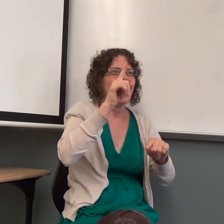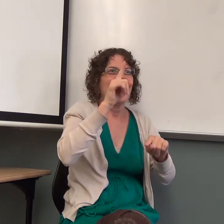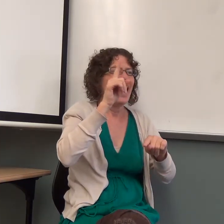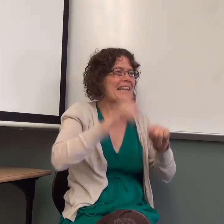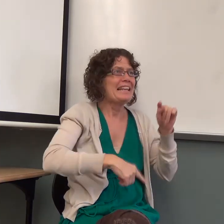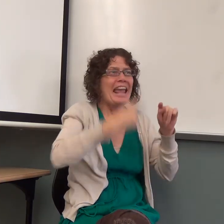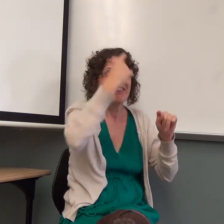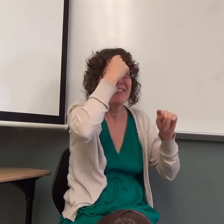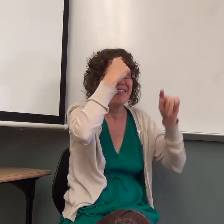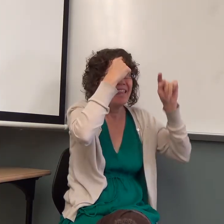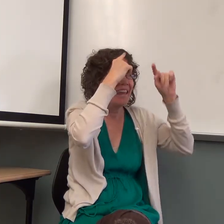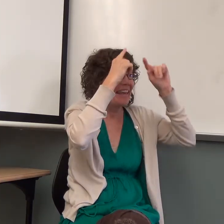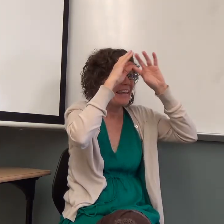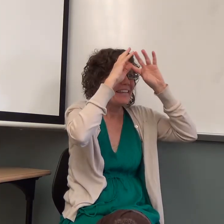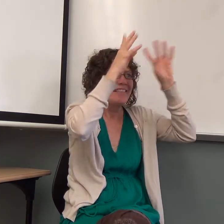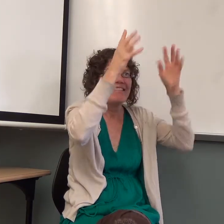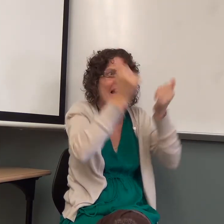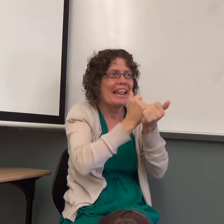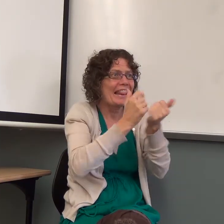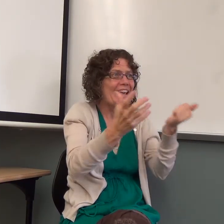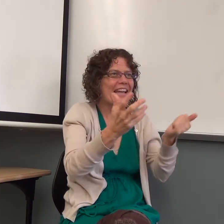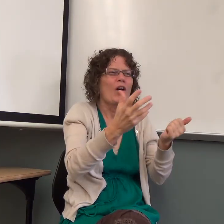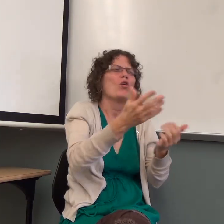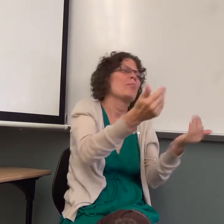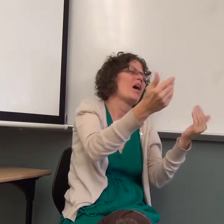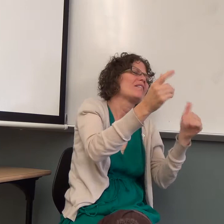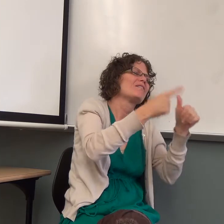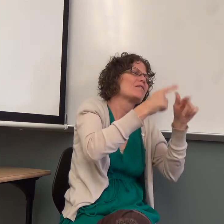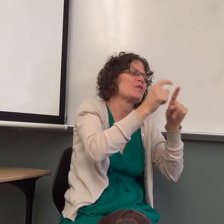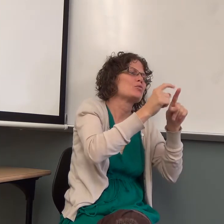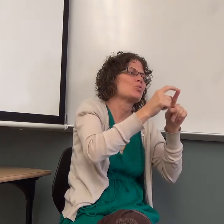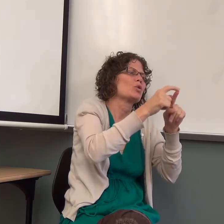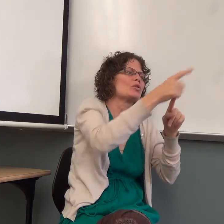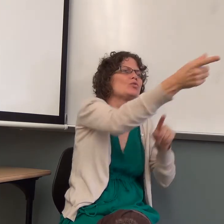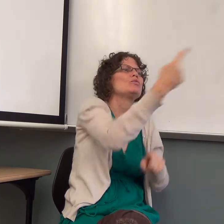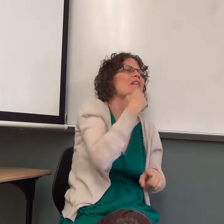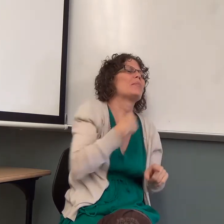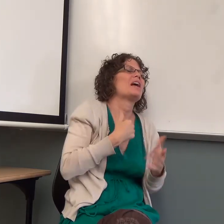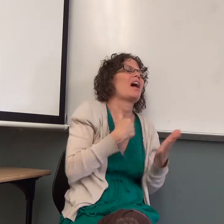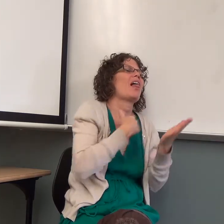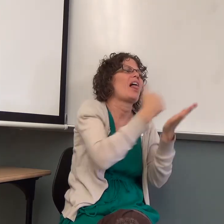connects to it somehow. First word that comes to mind, David. Here, you tell me, I'll help you. Here, I'm going to come over here.